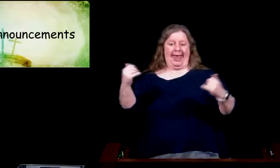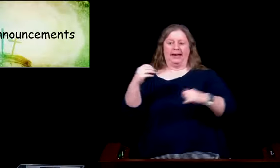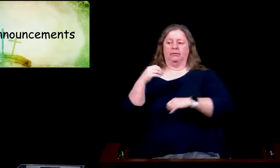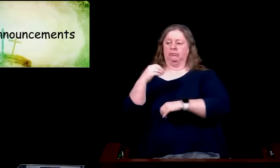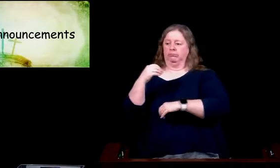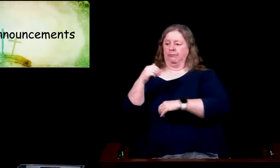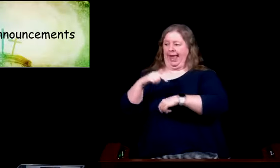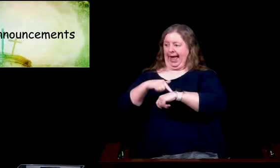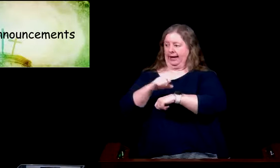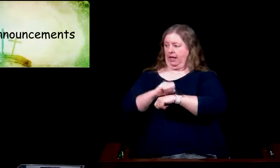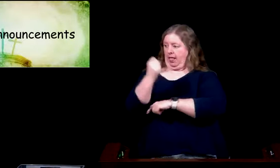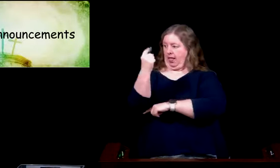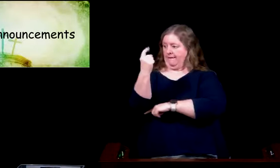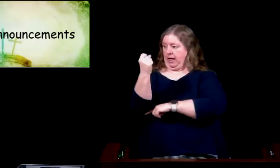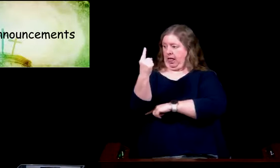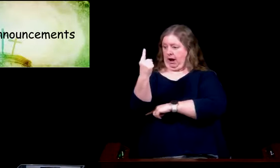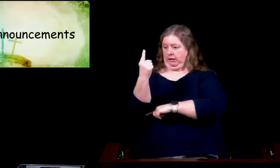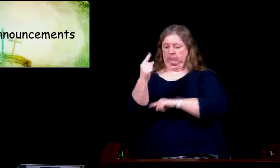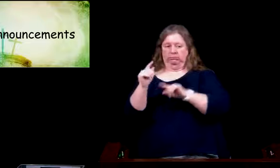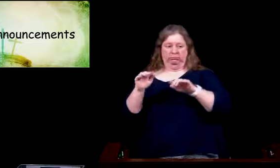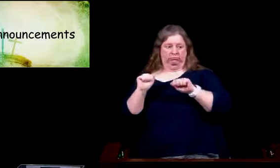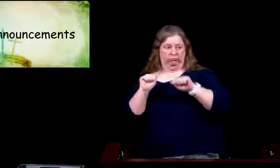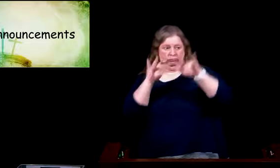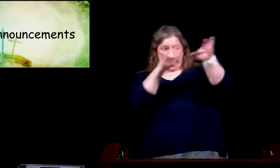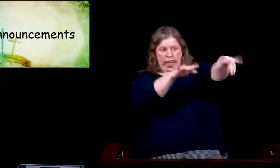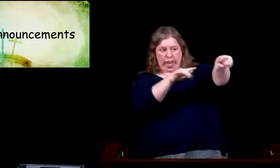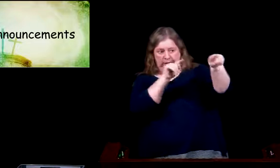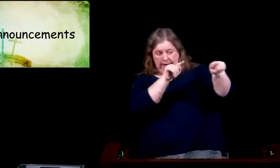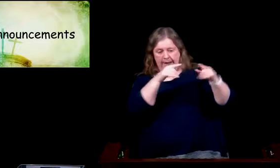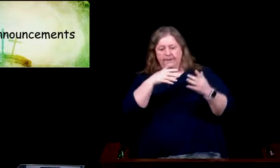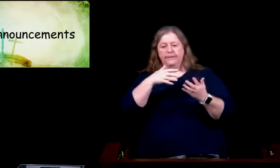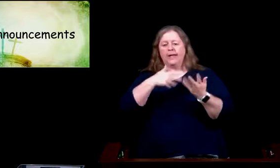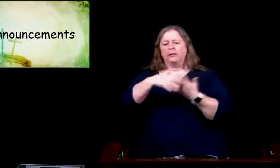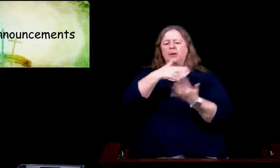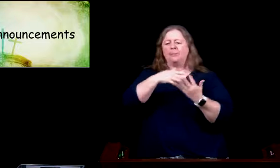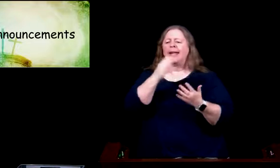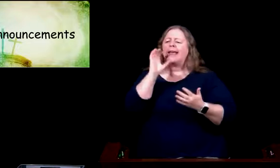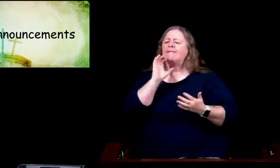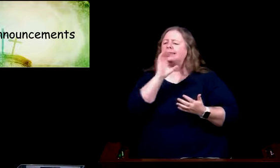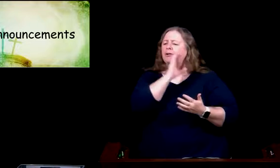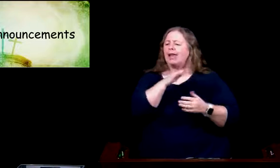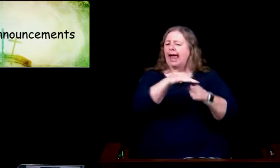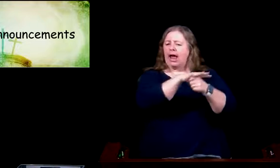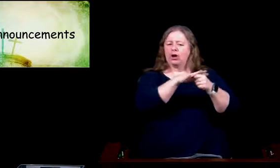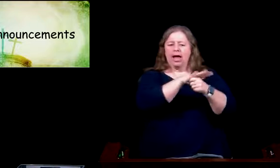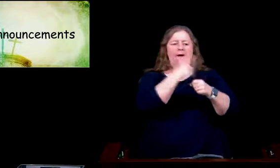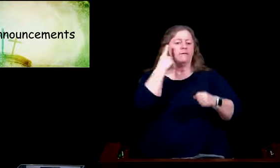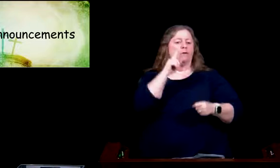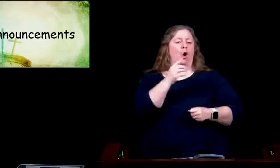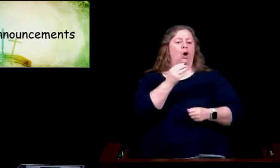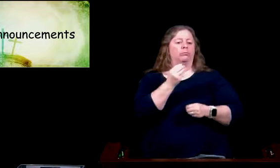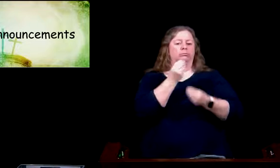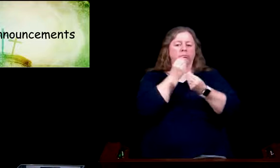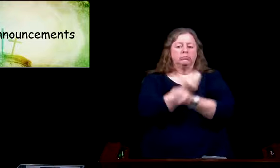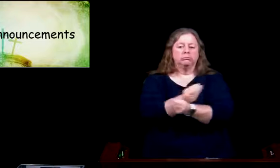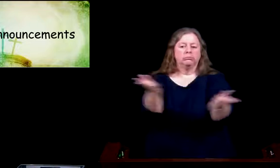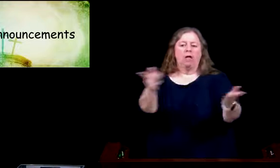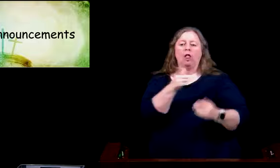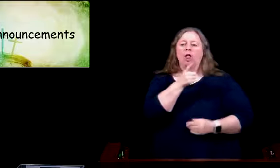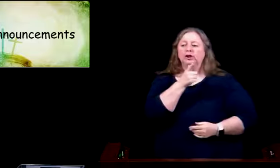To start off, today at 11 o'clock, we will all go to the fellowship hall in the cafeteria area